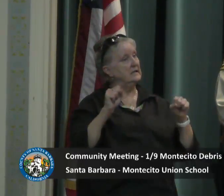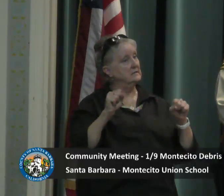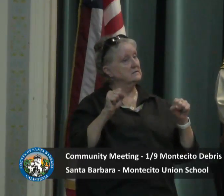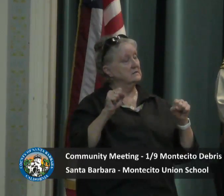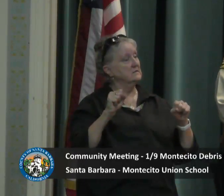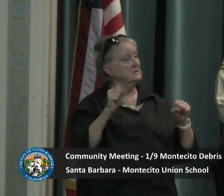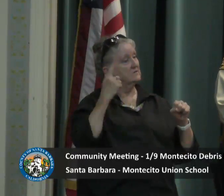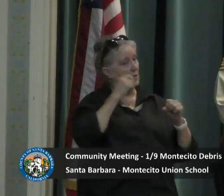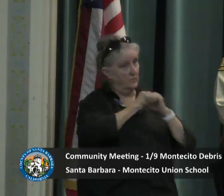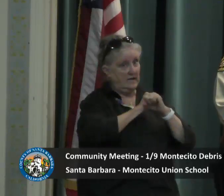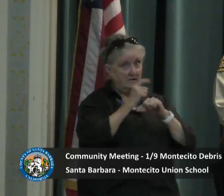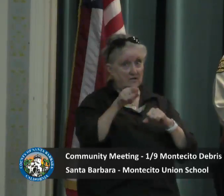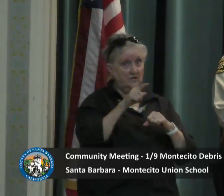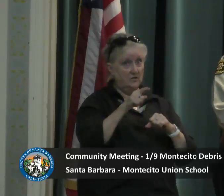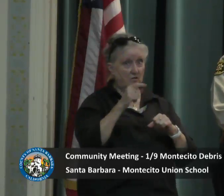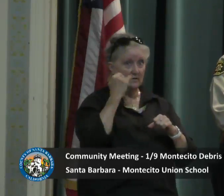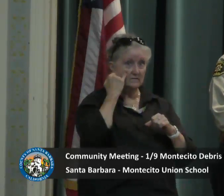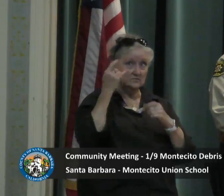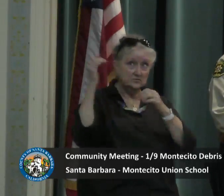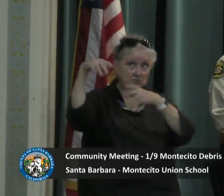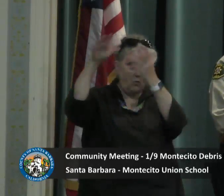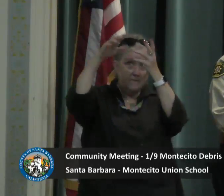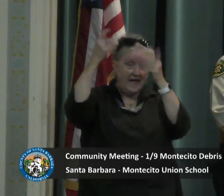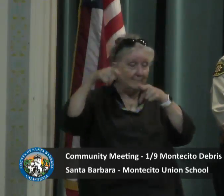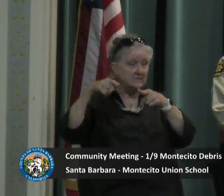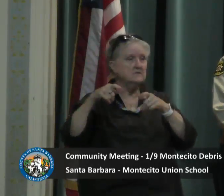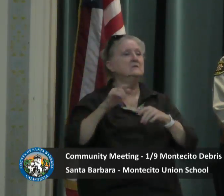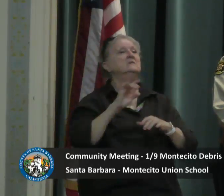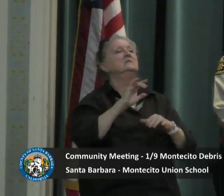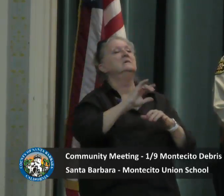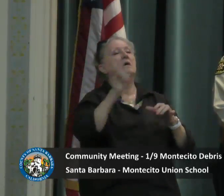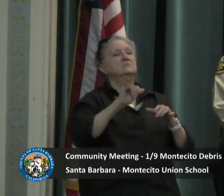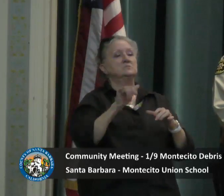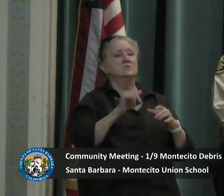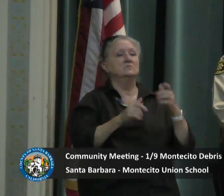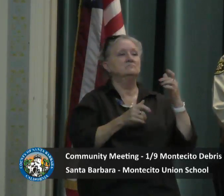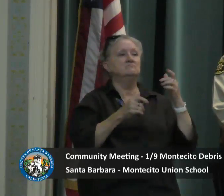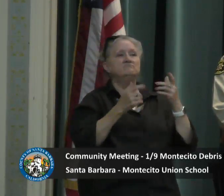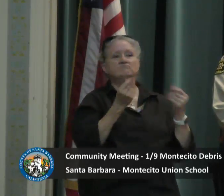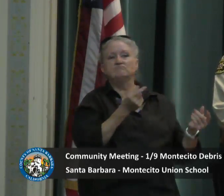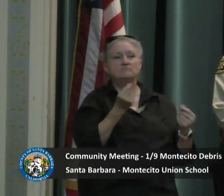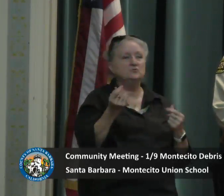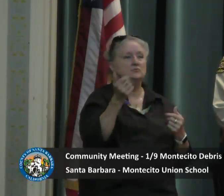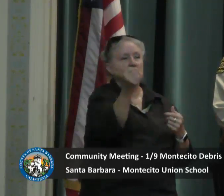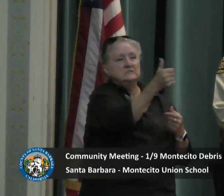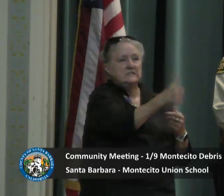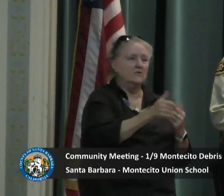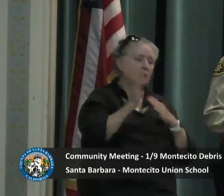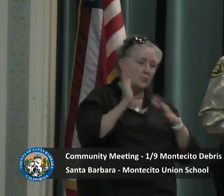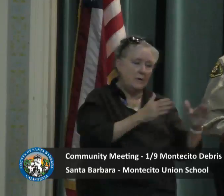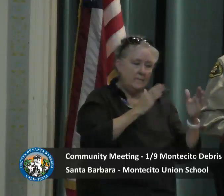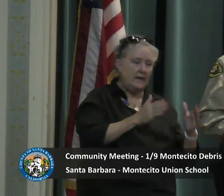hits, but also what steps you can take ahead of time to protect yourself.